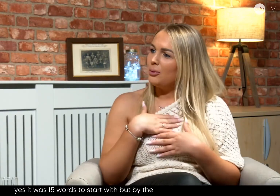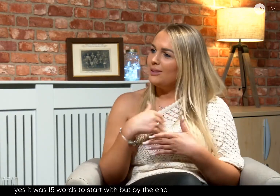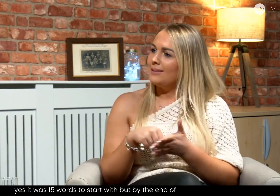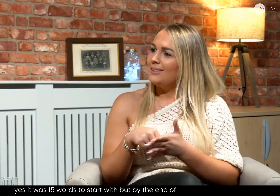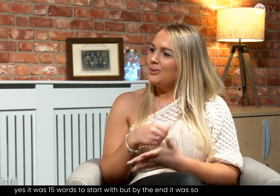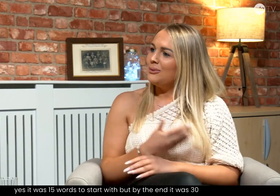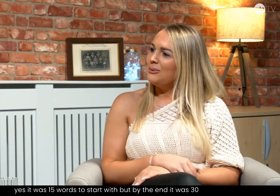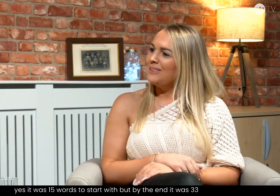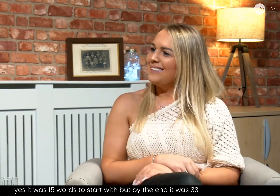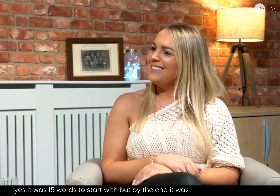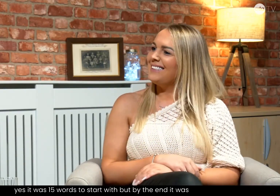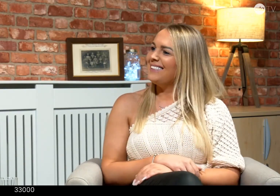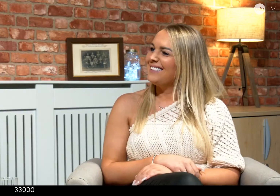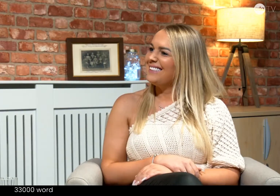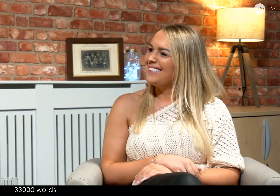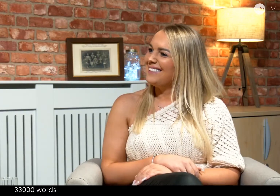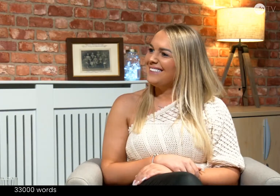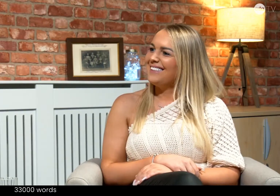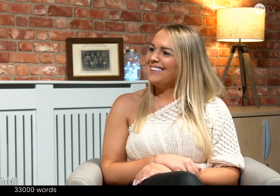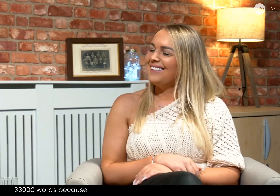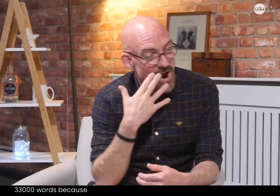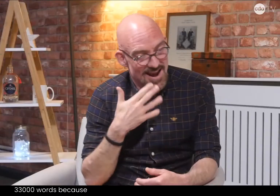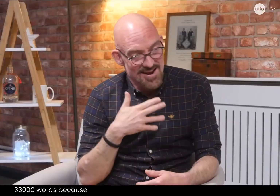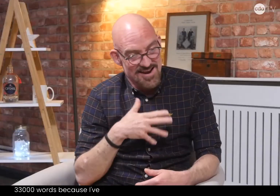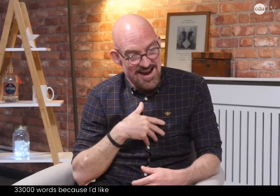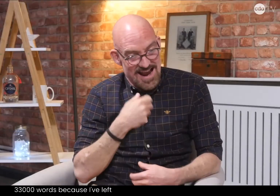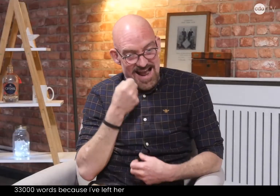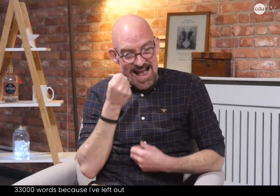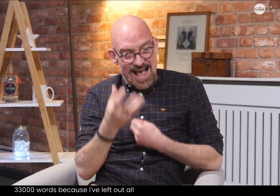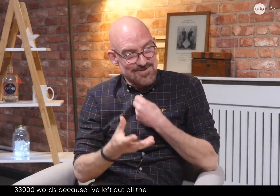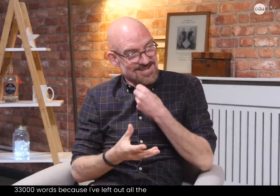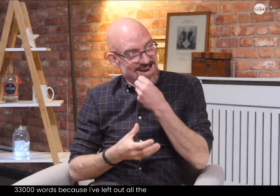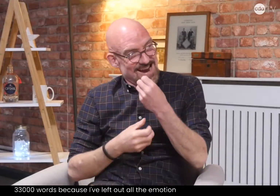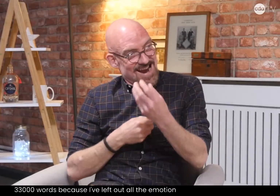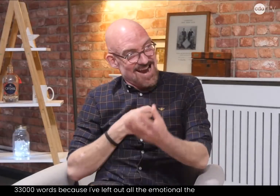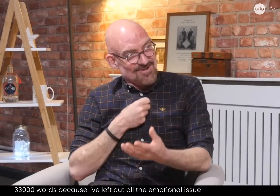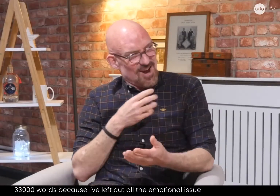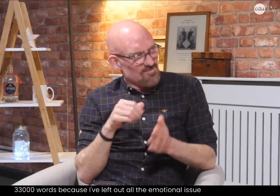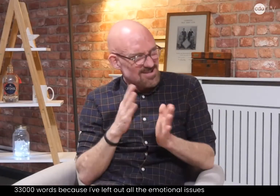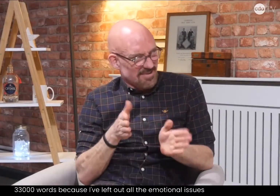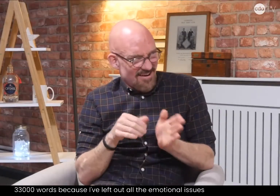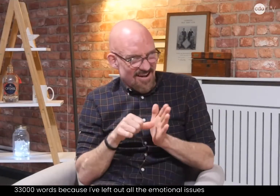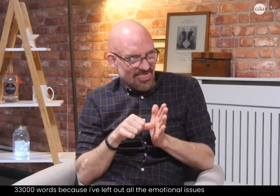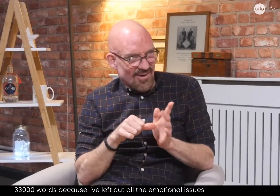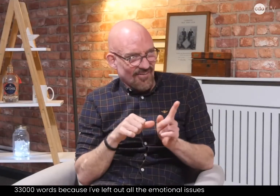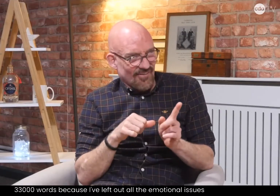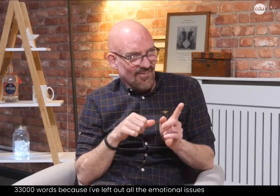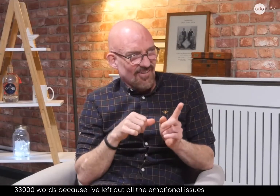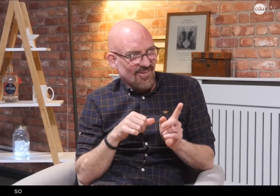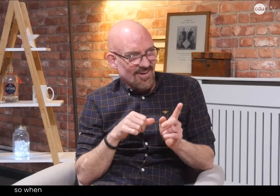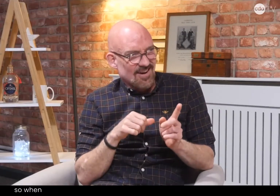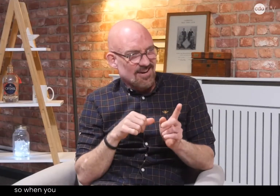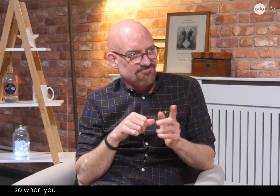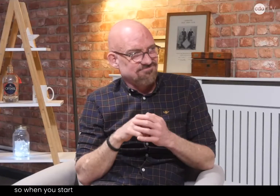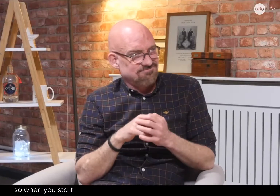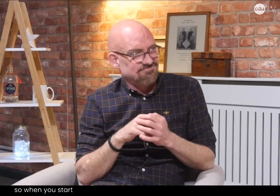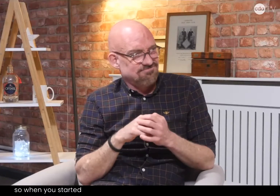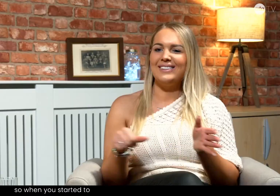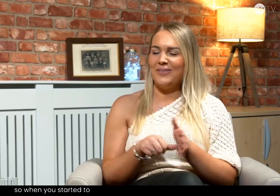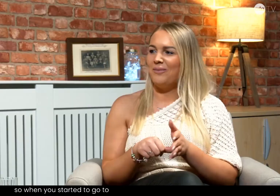words because I'd left out all the emotional issues. So when you started to go through the process of letting